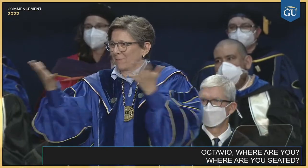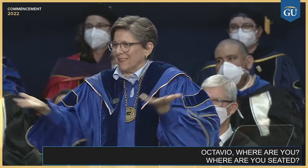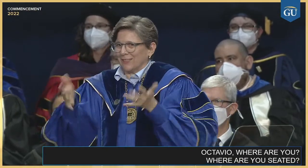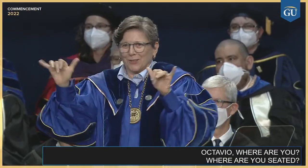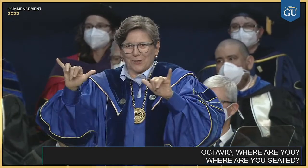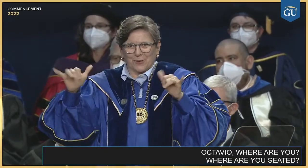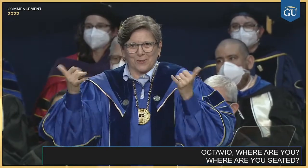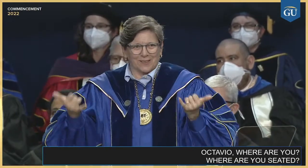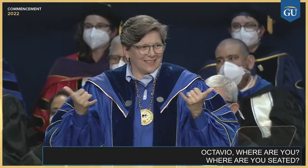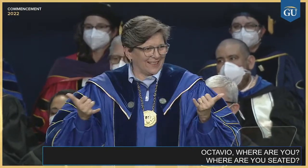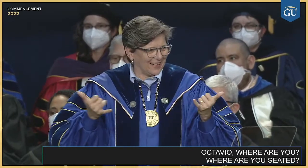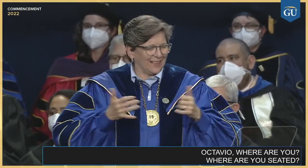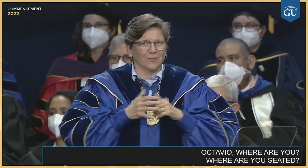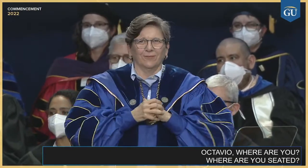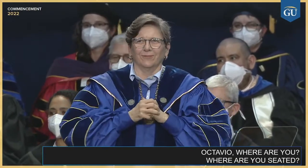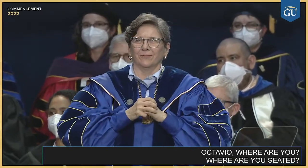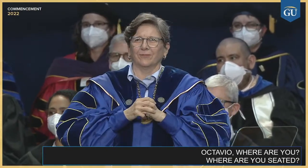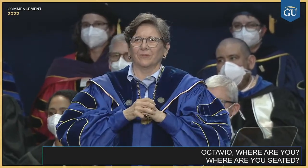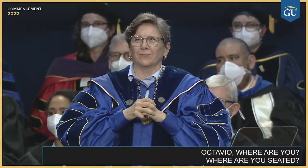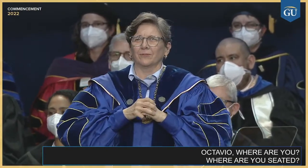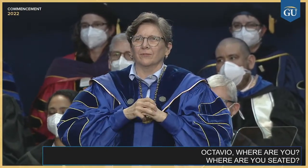His family is also joining us today.